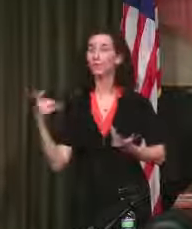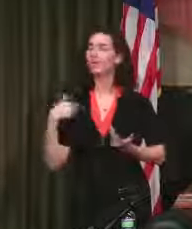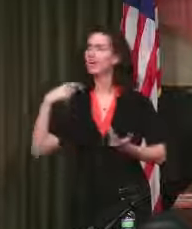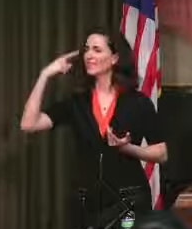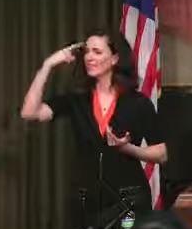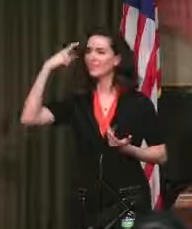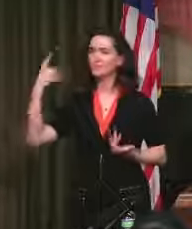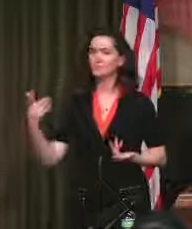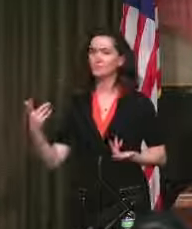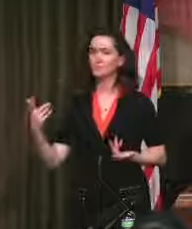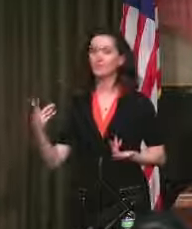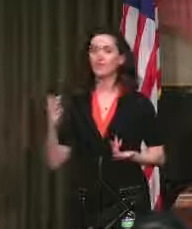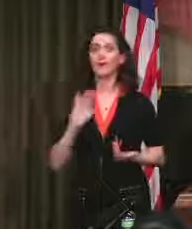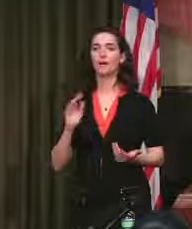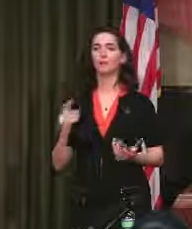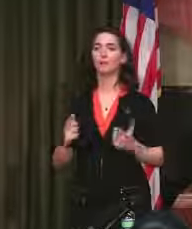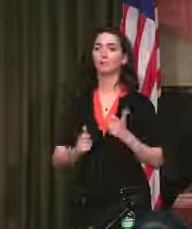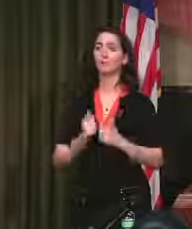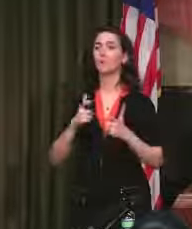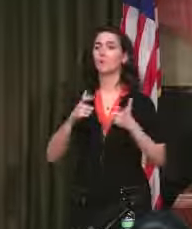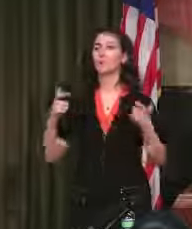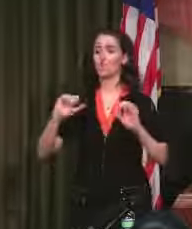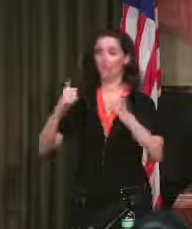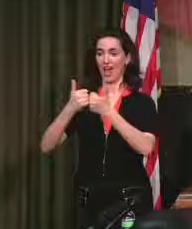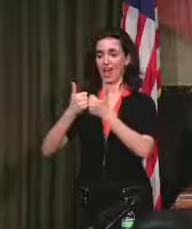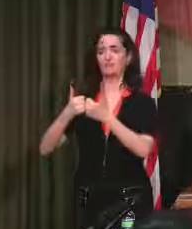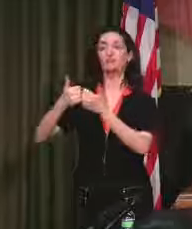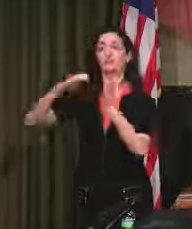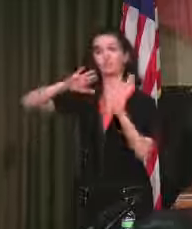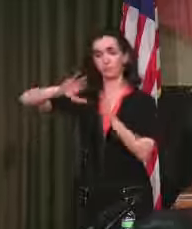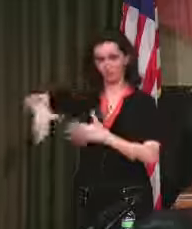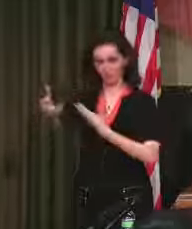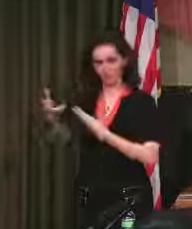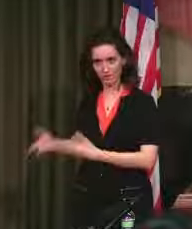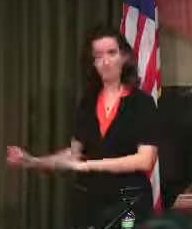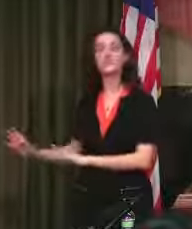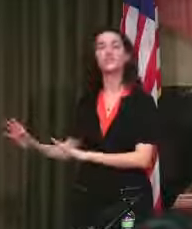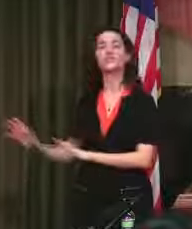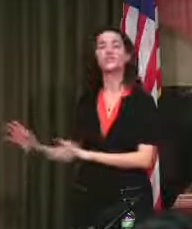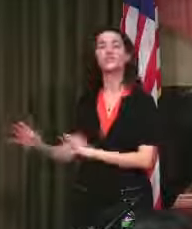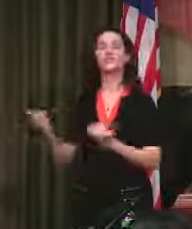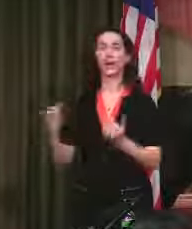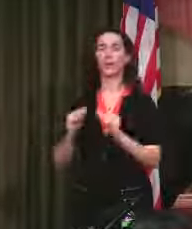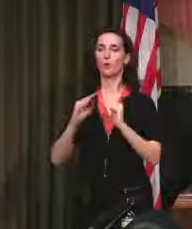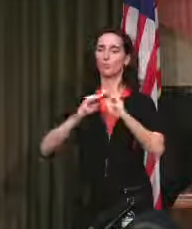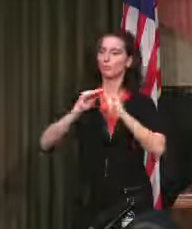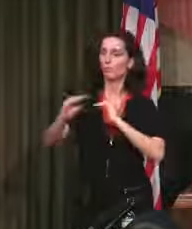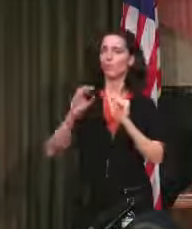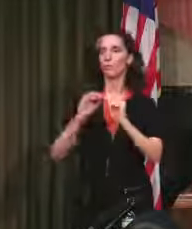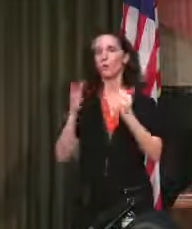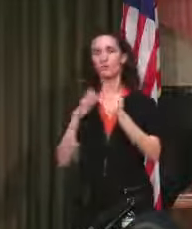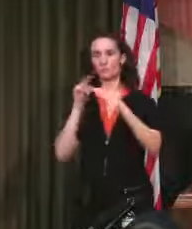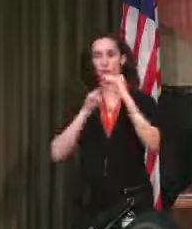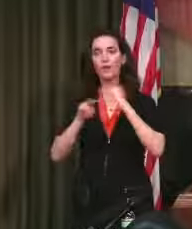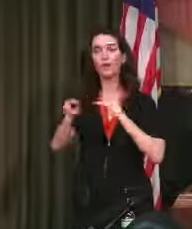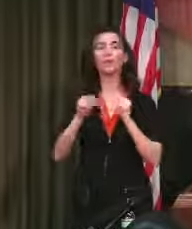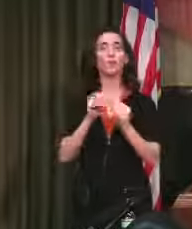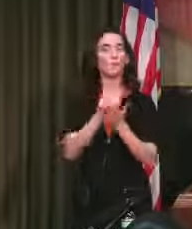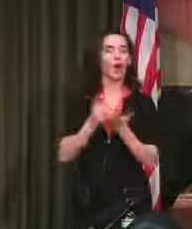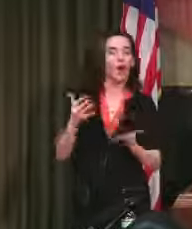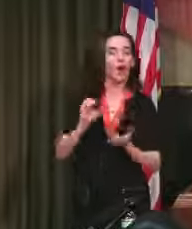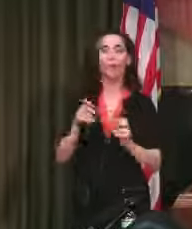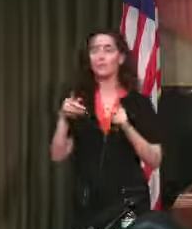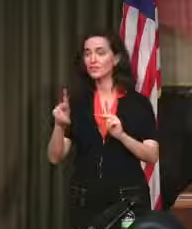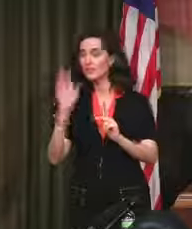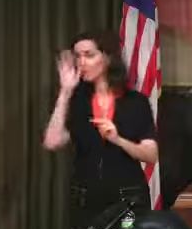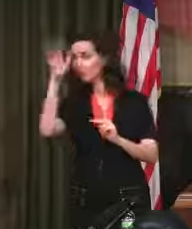think our biggest challenge is now behind us, and we have a lot more stability and predictability, prosperity and